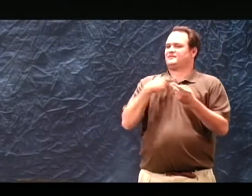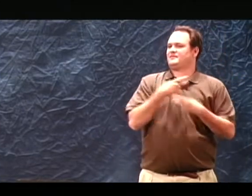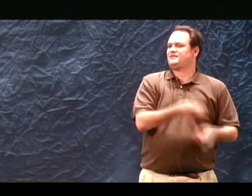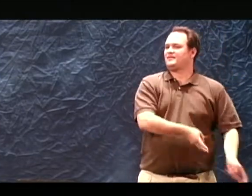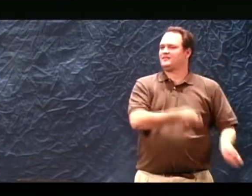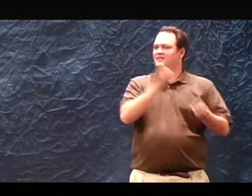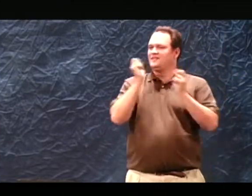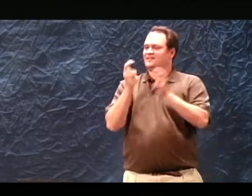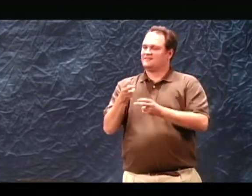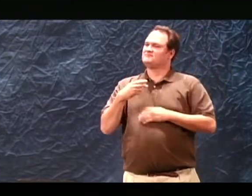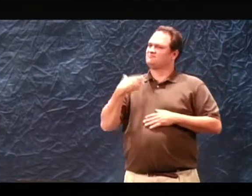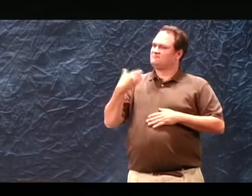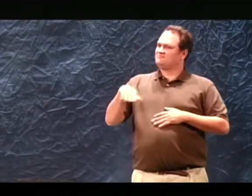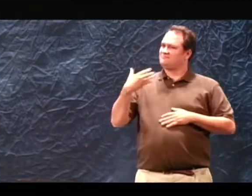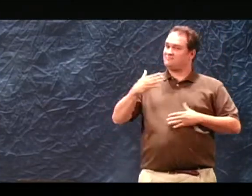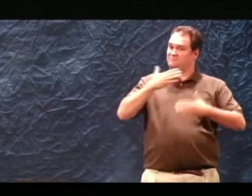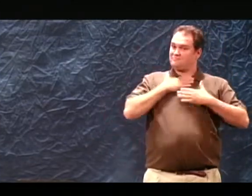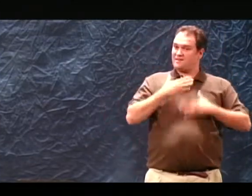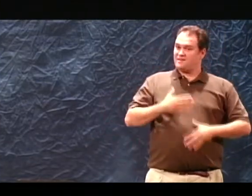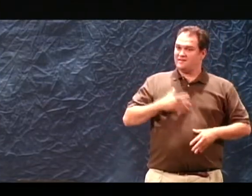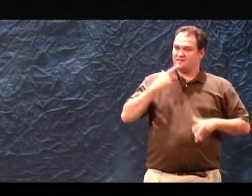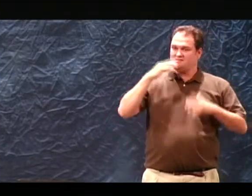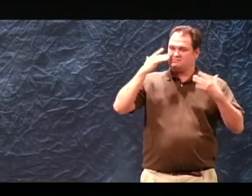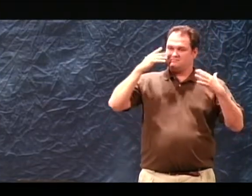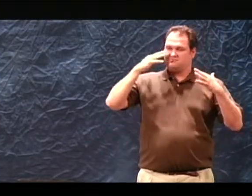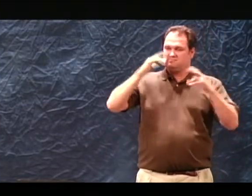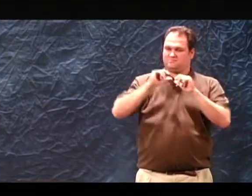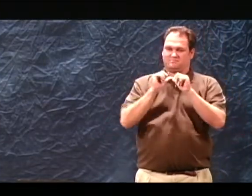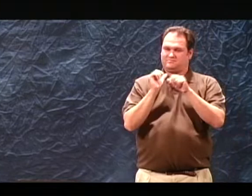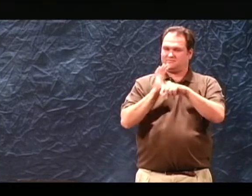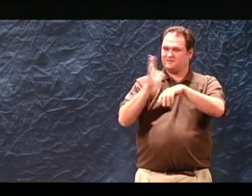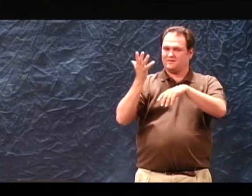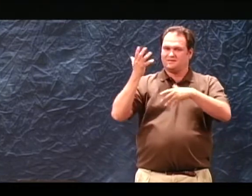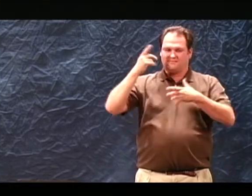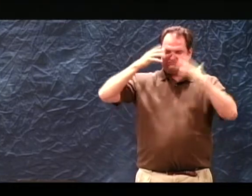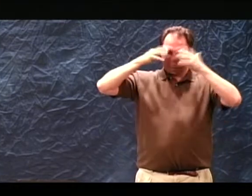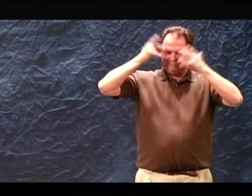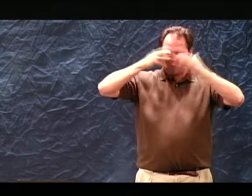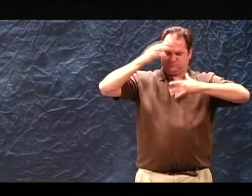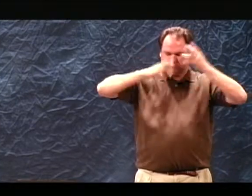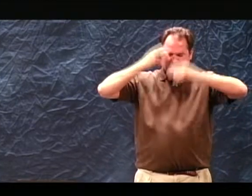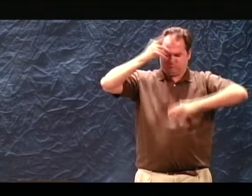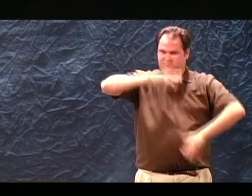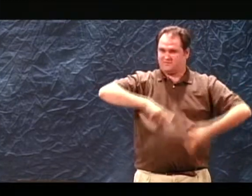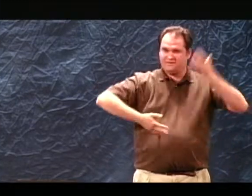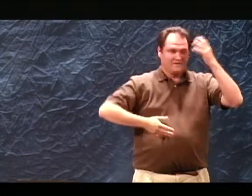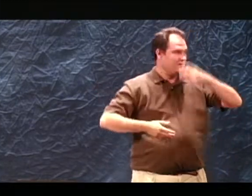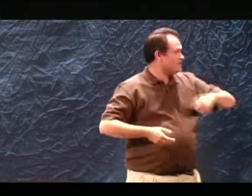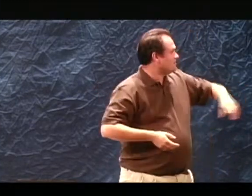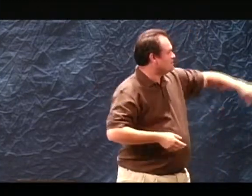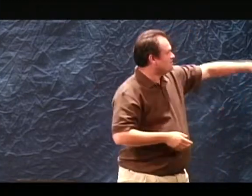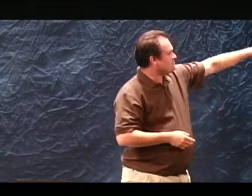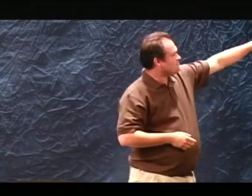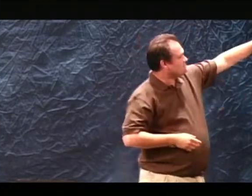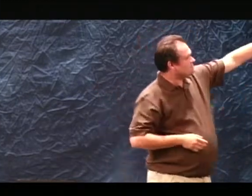now this is something interesting that i read about the amazing way in which the body works